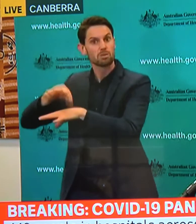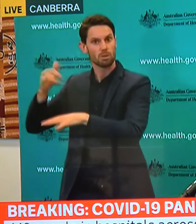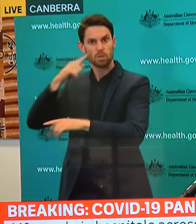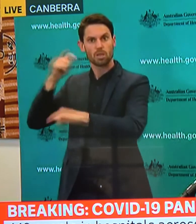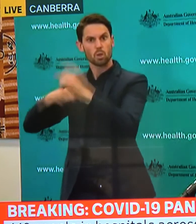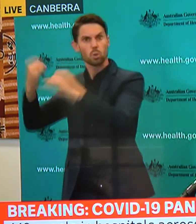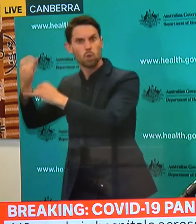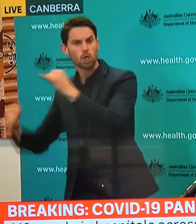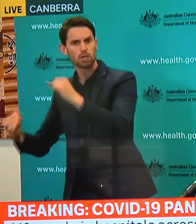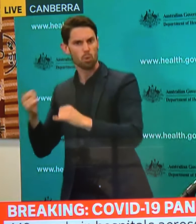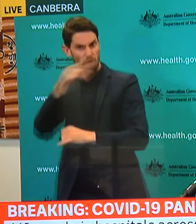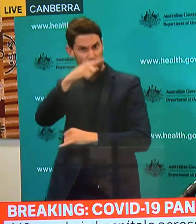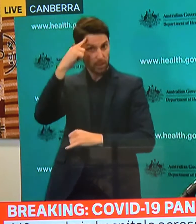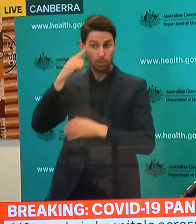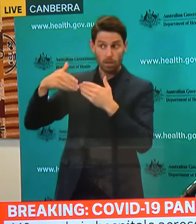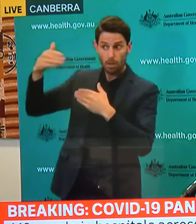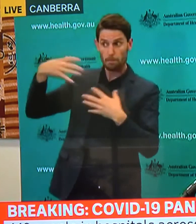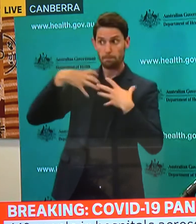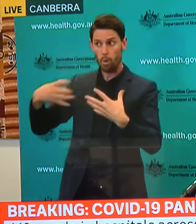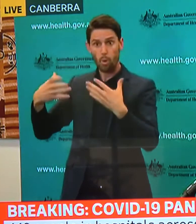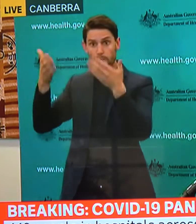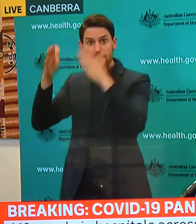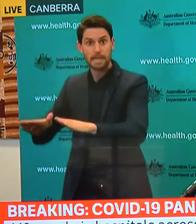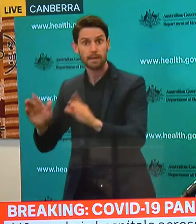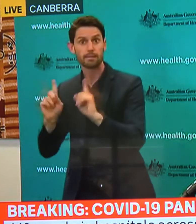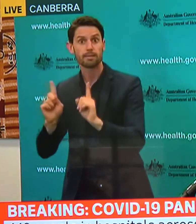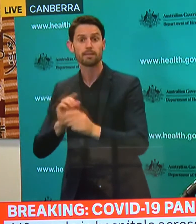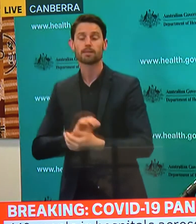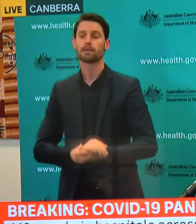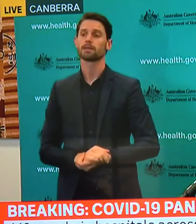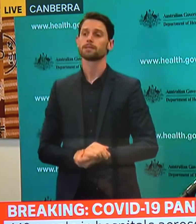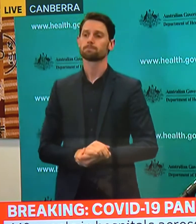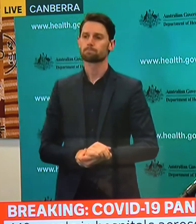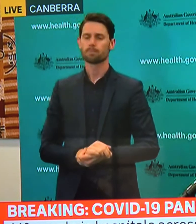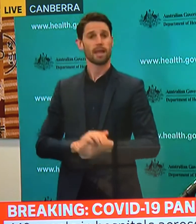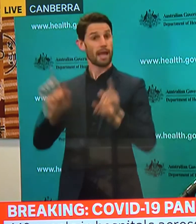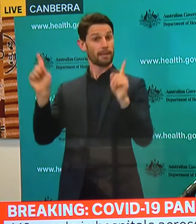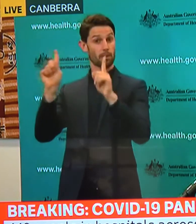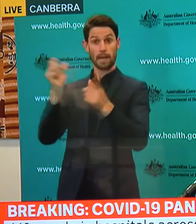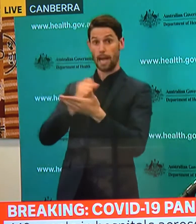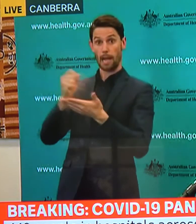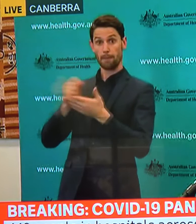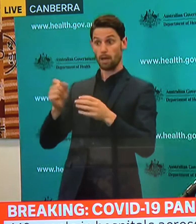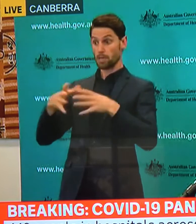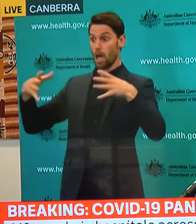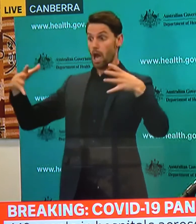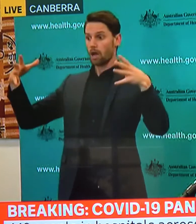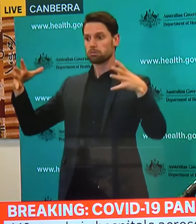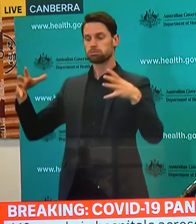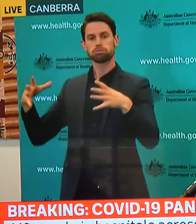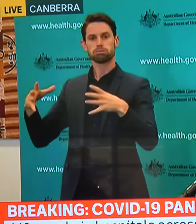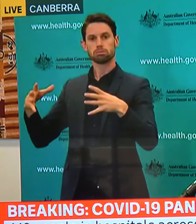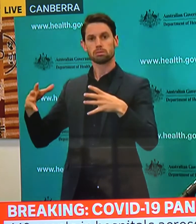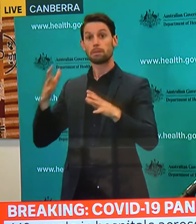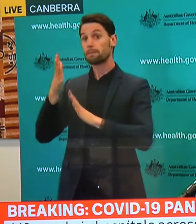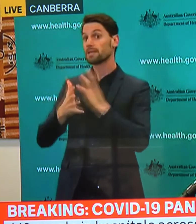of this disease? So we seem to have successfully flattened the curve at the moment, and so whether we indeed will get a peak is hard